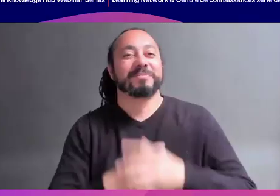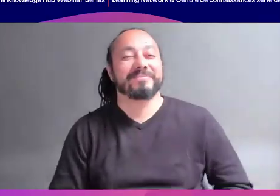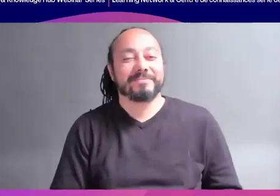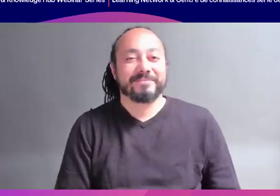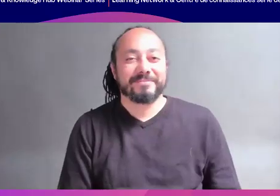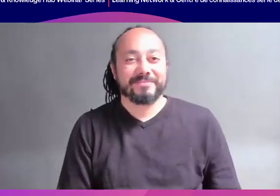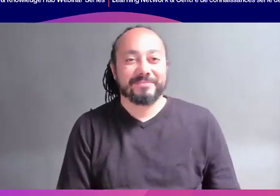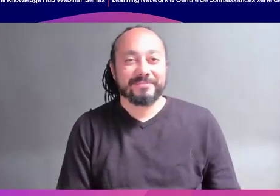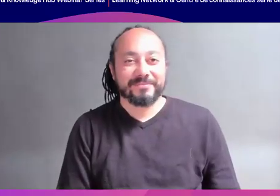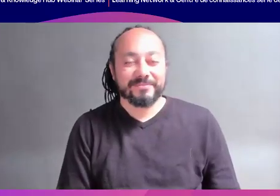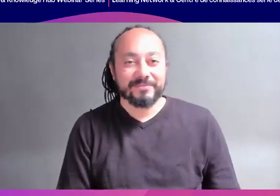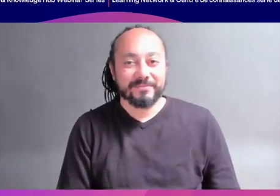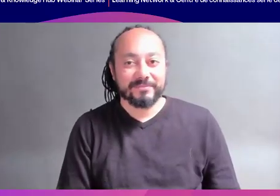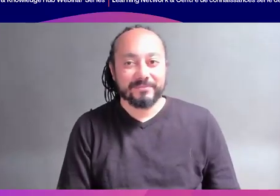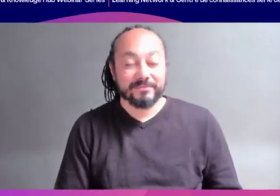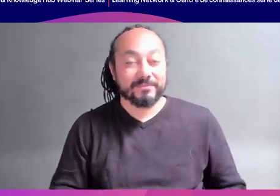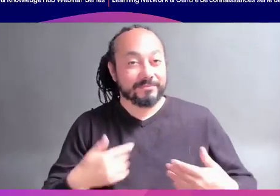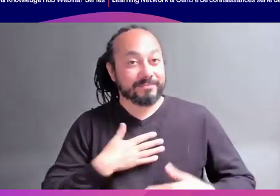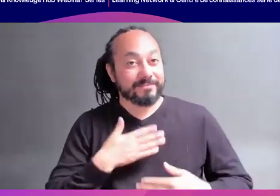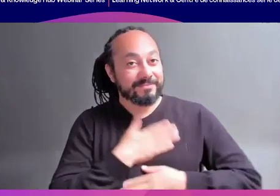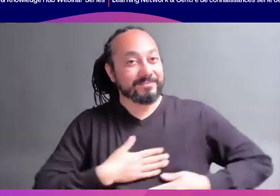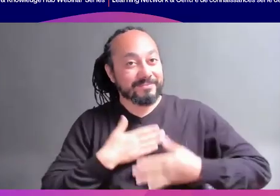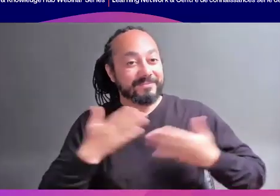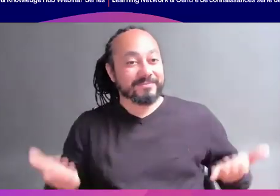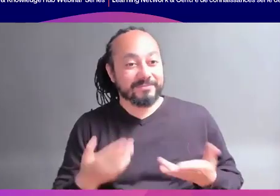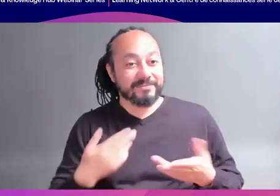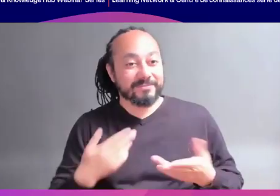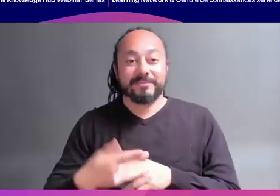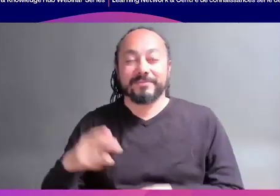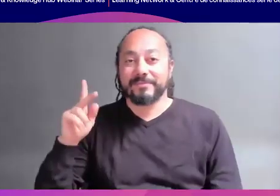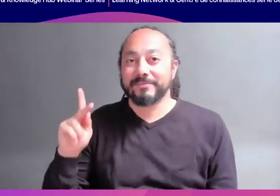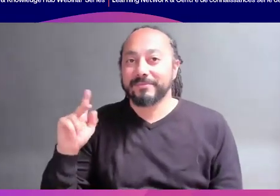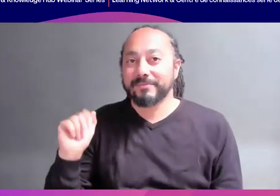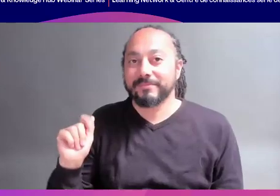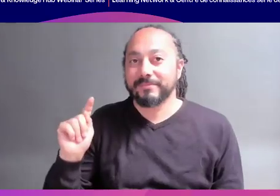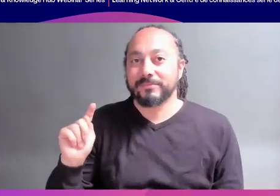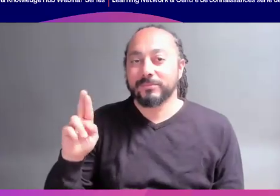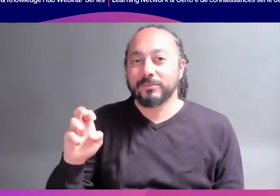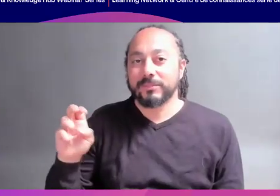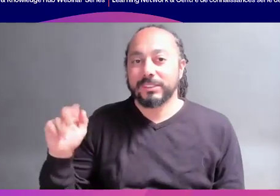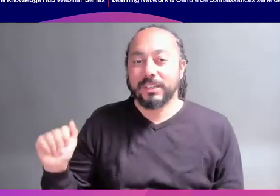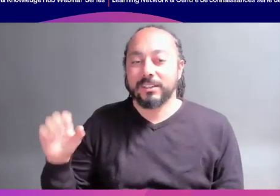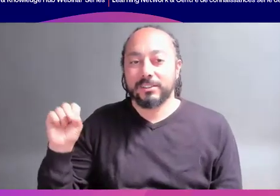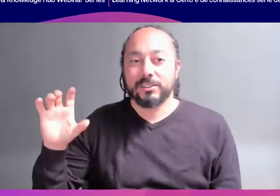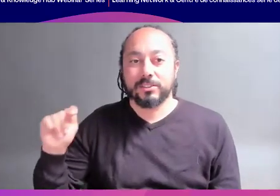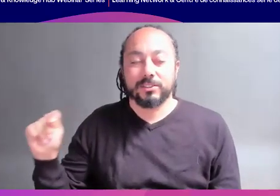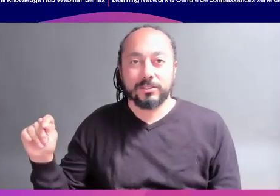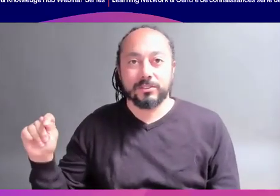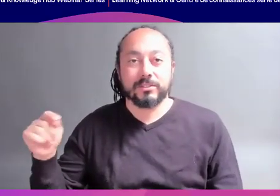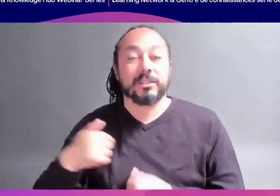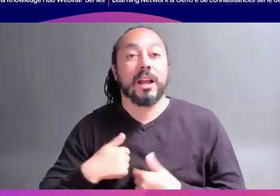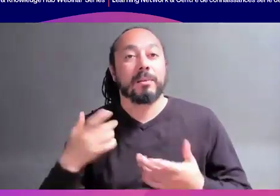And it's my great pleasure to be here today. My name is Katrina Scott, and I am the Director for the Center for Research